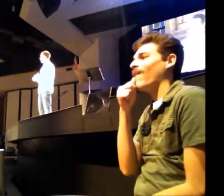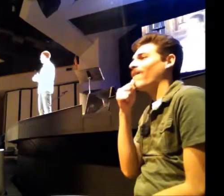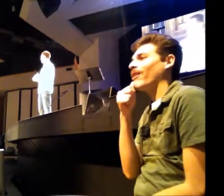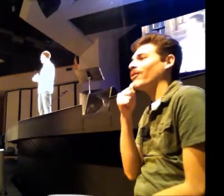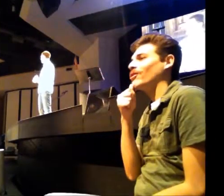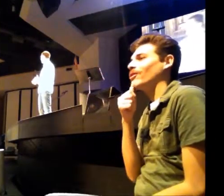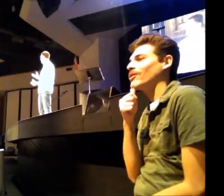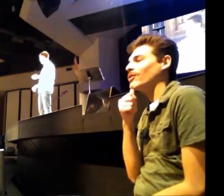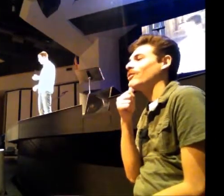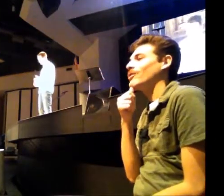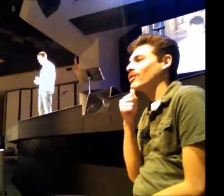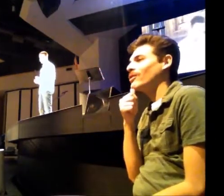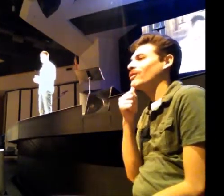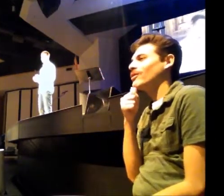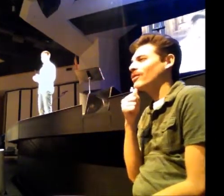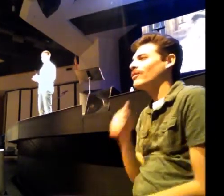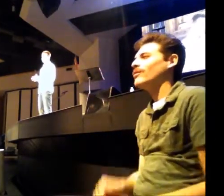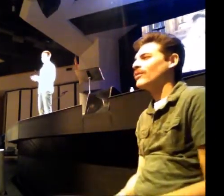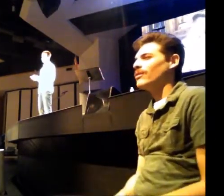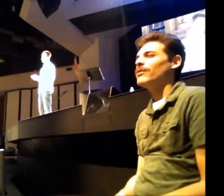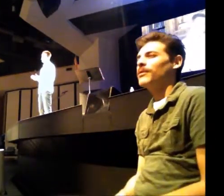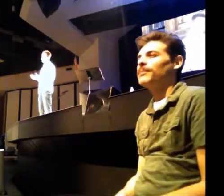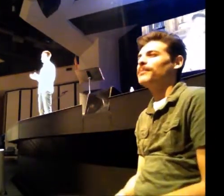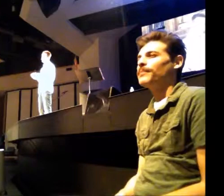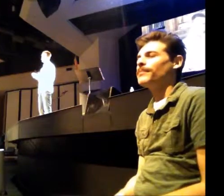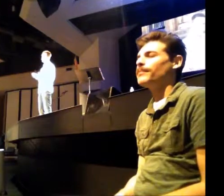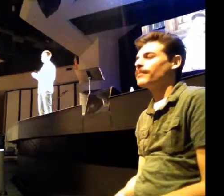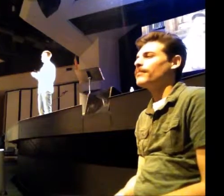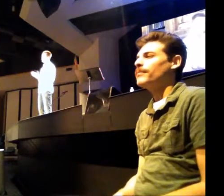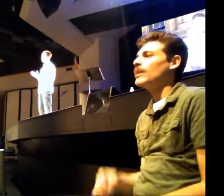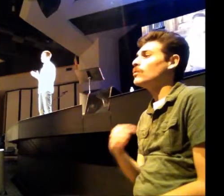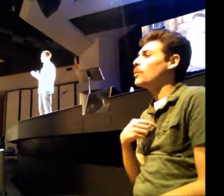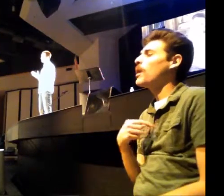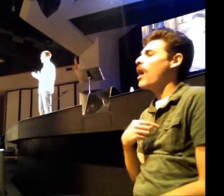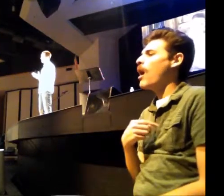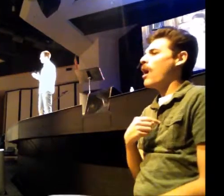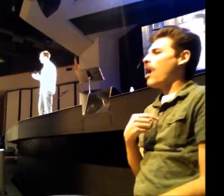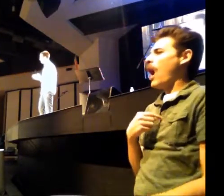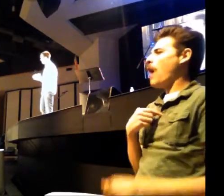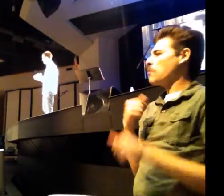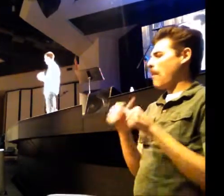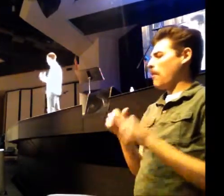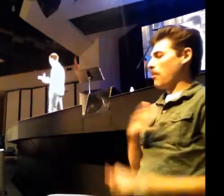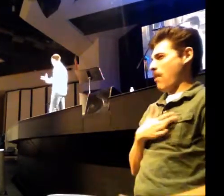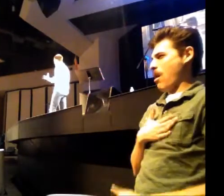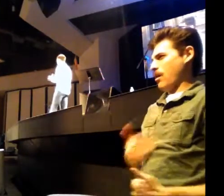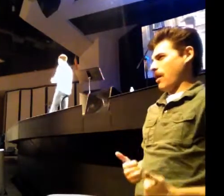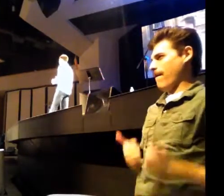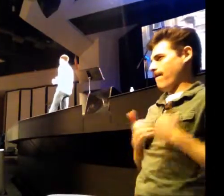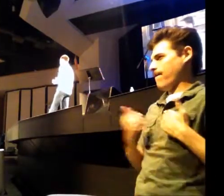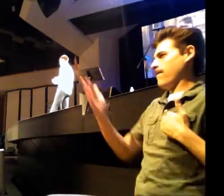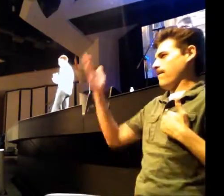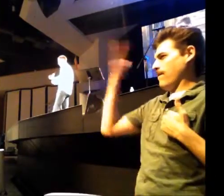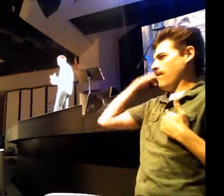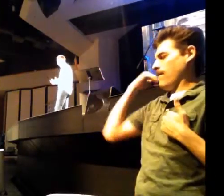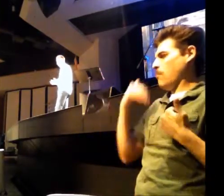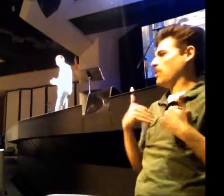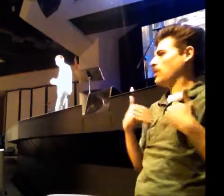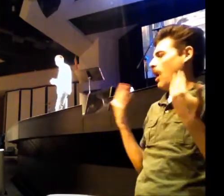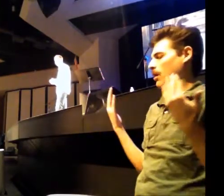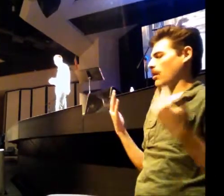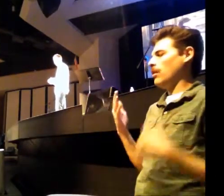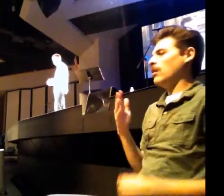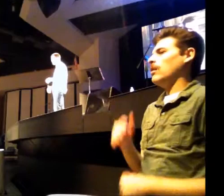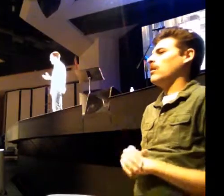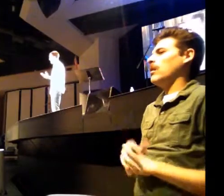You know, when I was a young adult, I remember there was an era when I first went through a really hard time. My mom had cancer and was going through